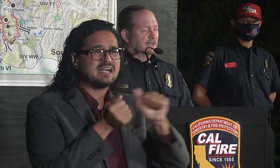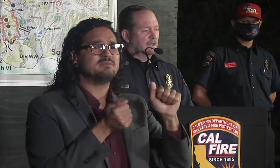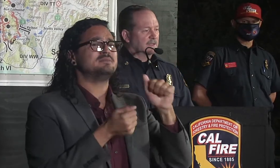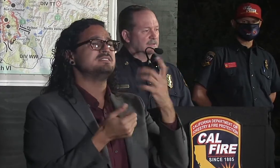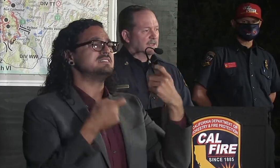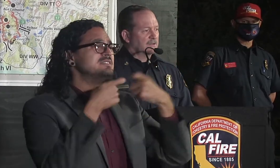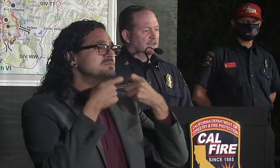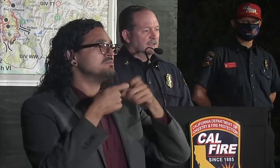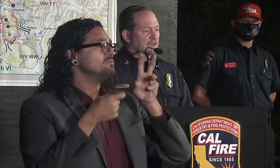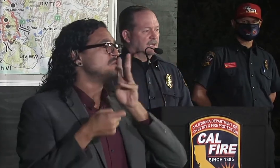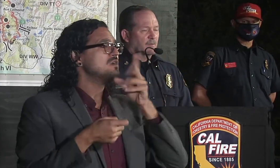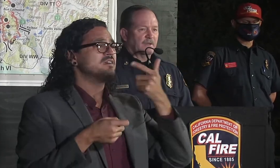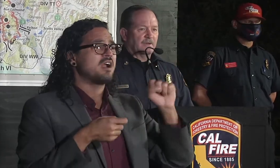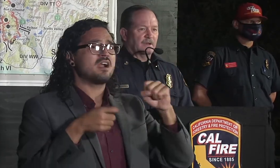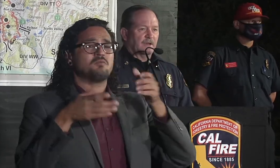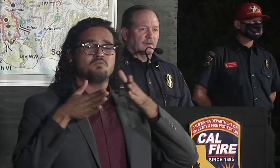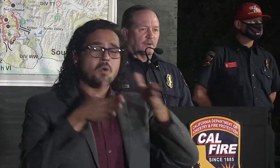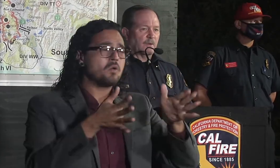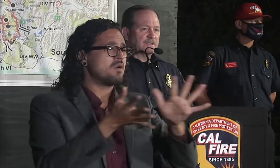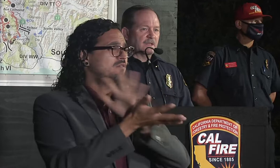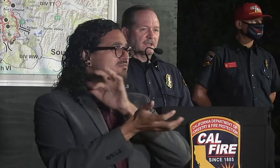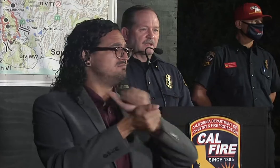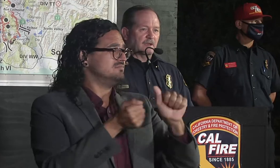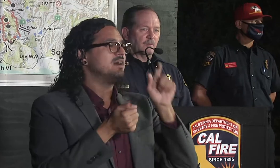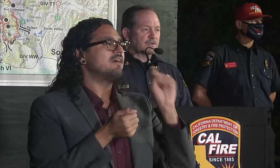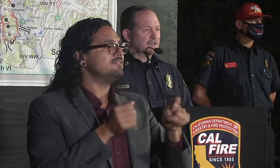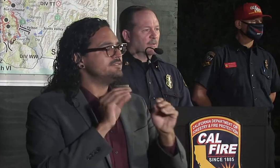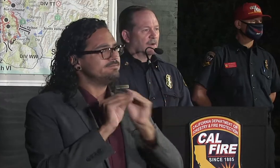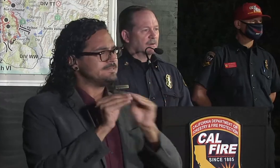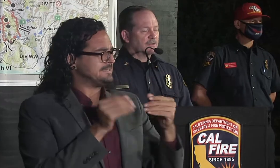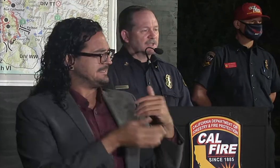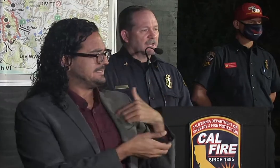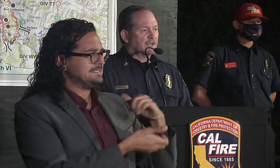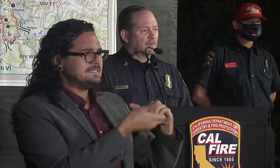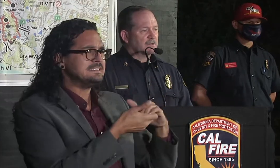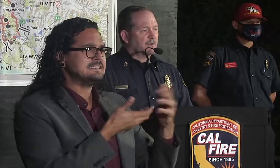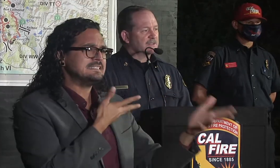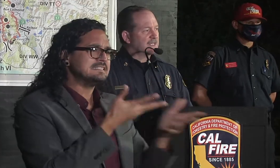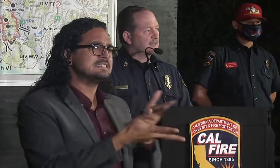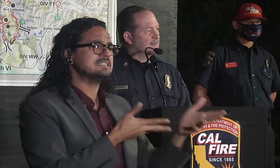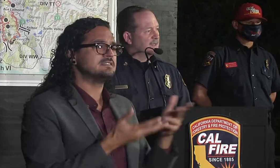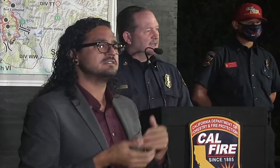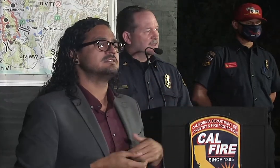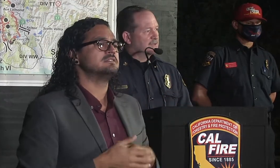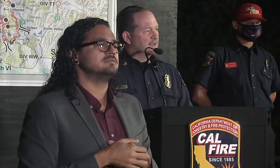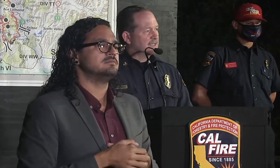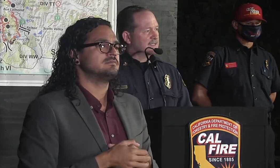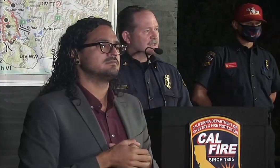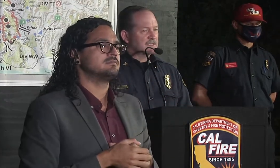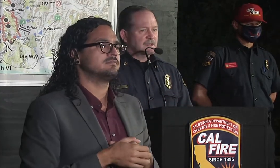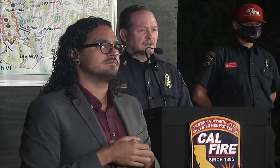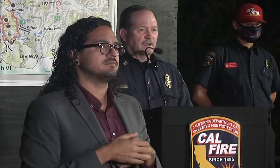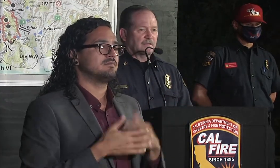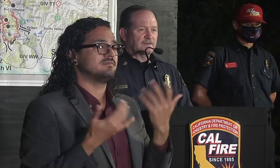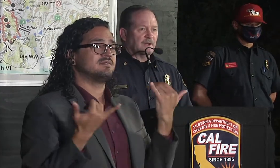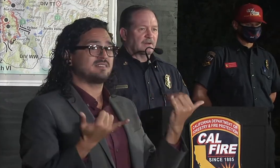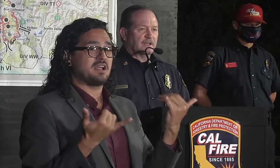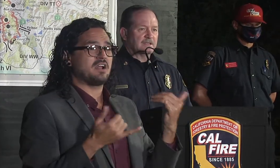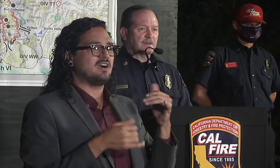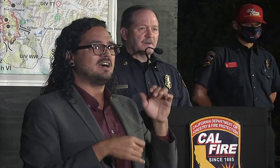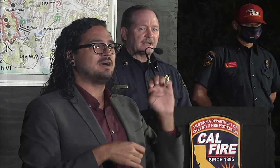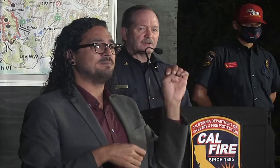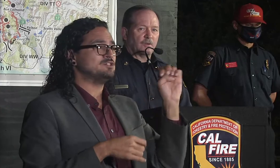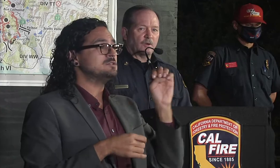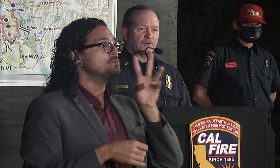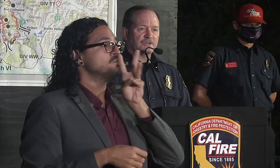roadways, and such. We have requested an emergency watershed response team to the incident. This fire